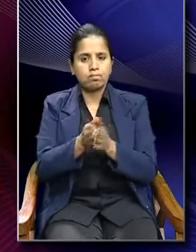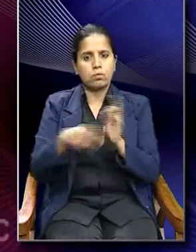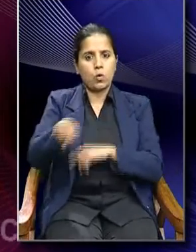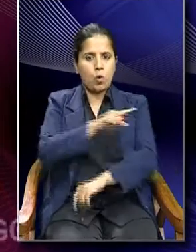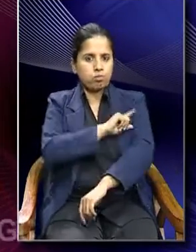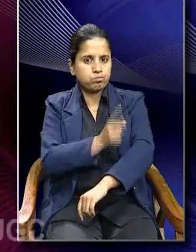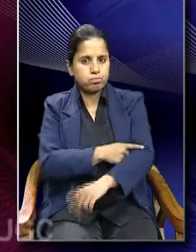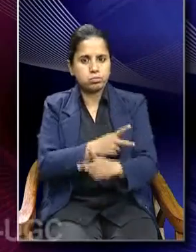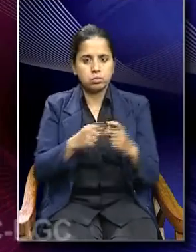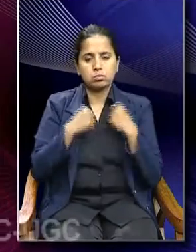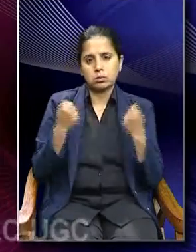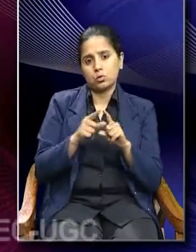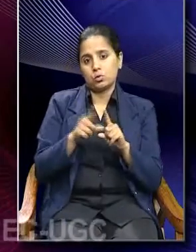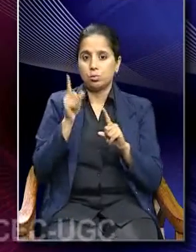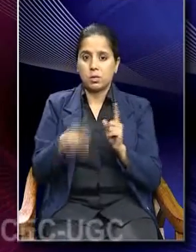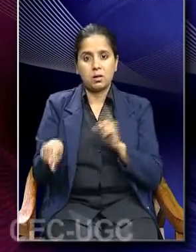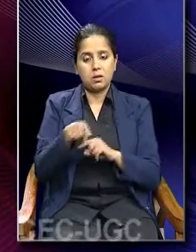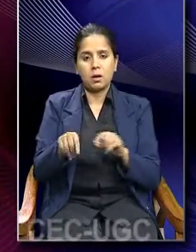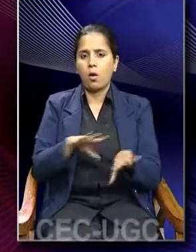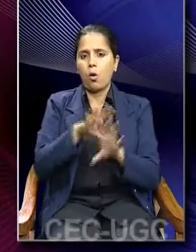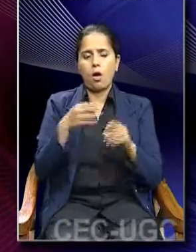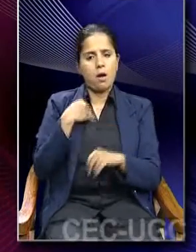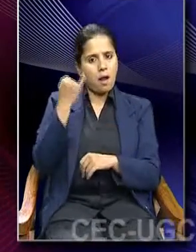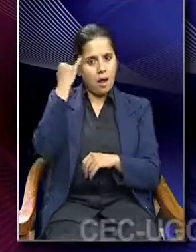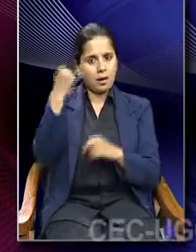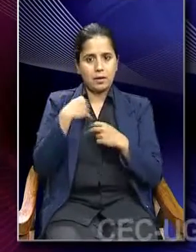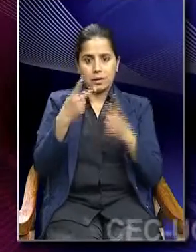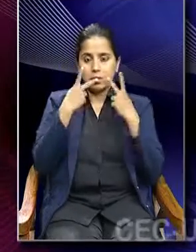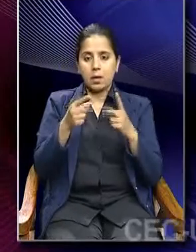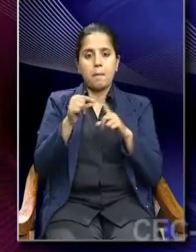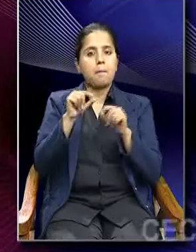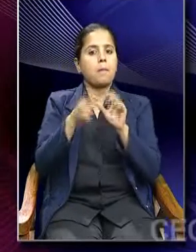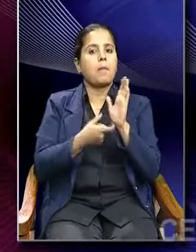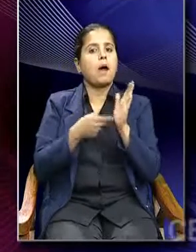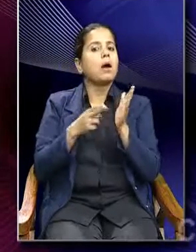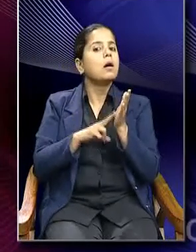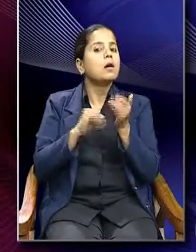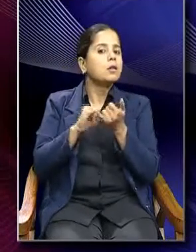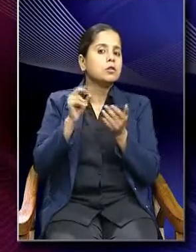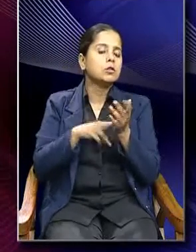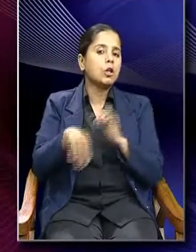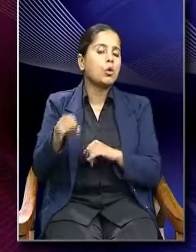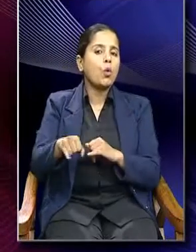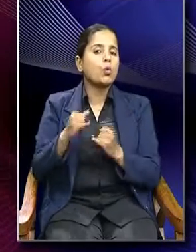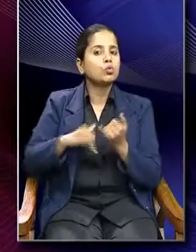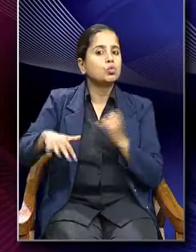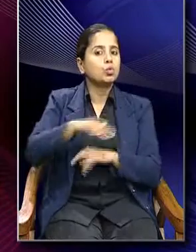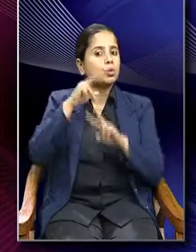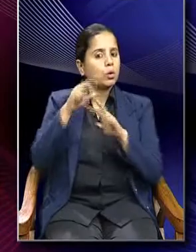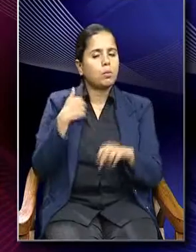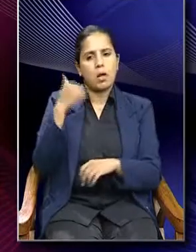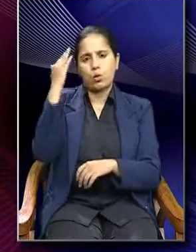effort. So, when we look into the whole idea of Parsons sociology, we know that he is kind